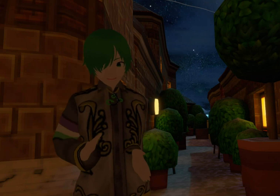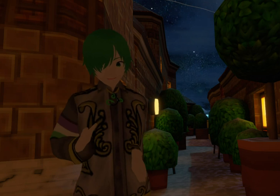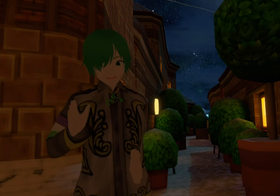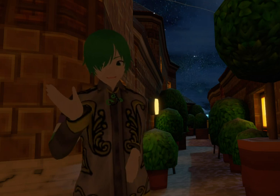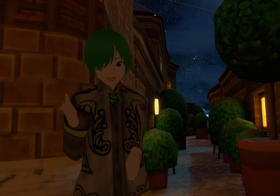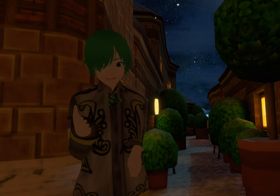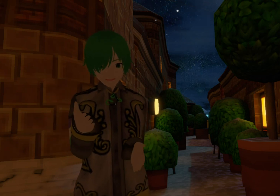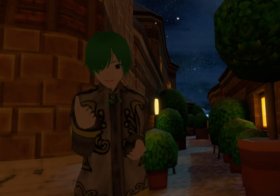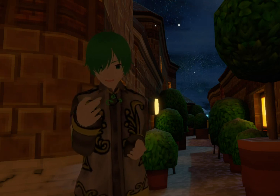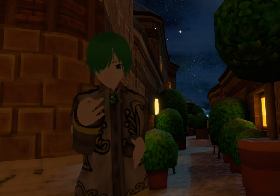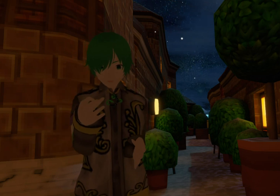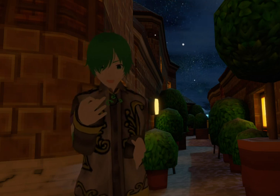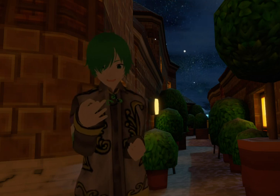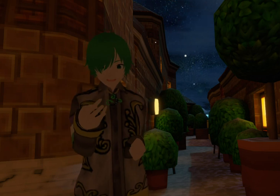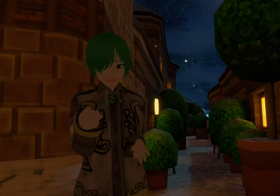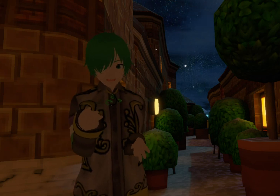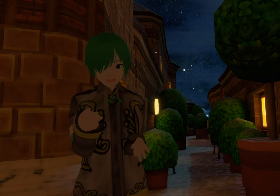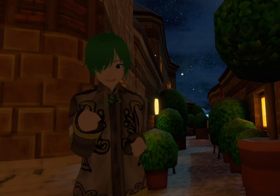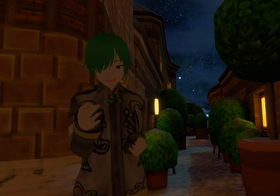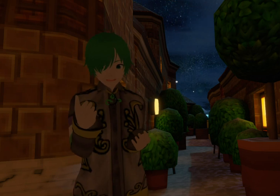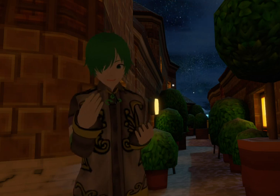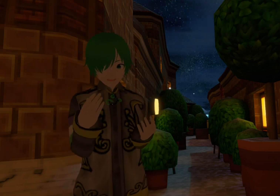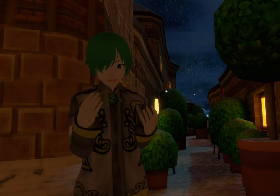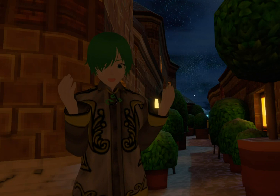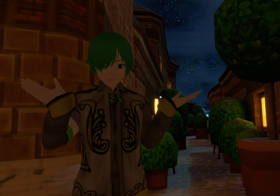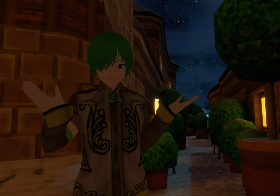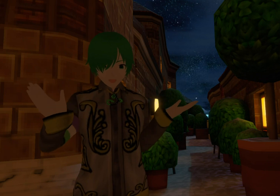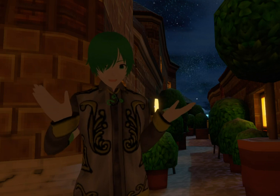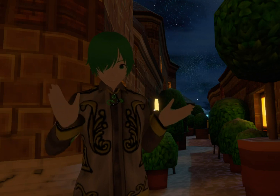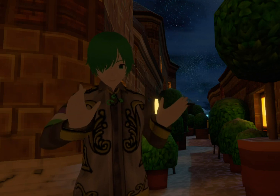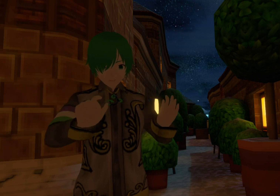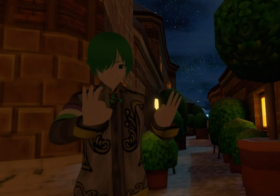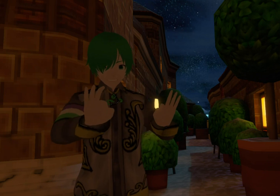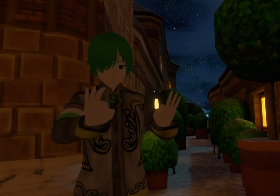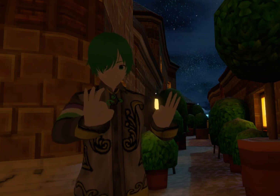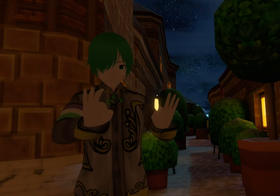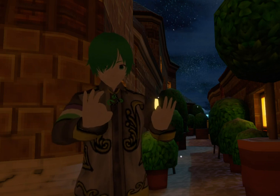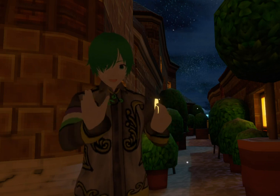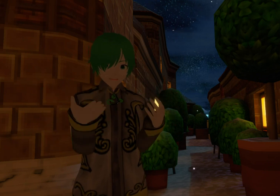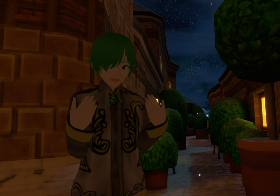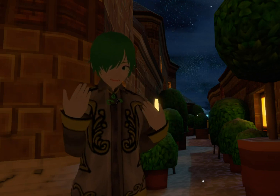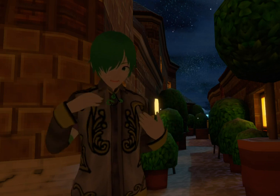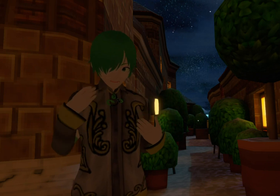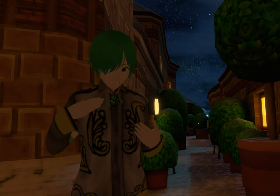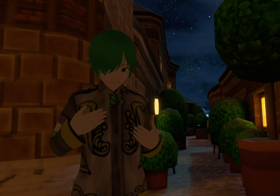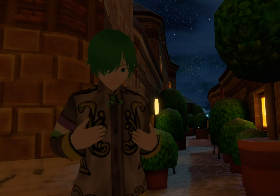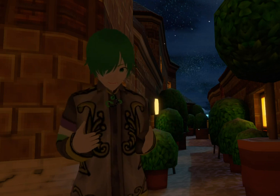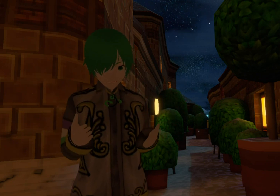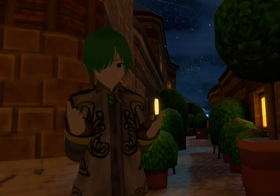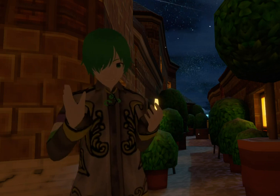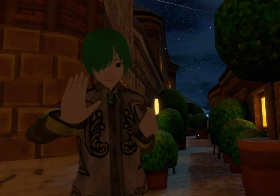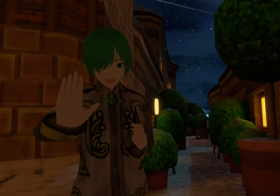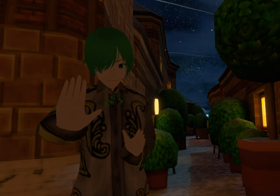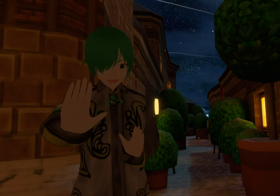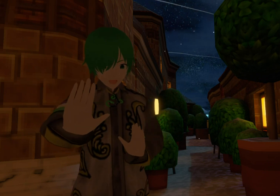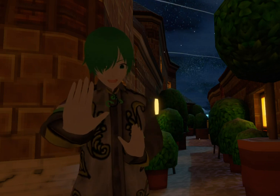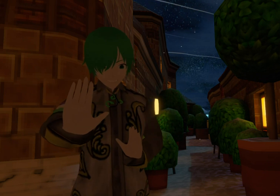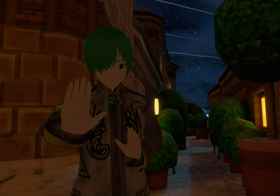an oddity where, okay, I guess my re-upload did work. I'm super surprised. I need to fix this so that it has an outline so that you can see